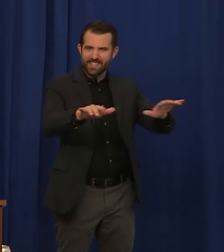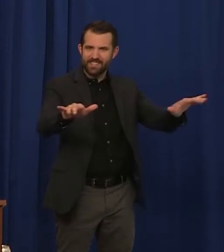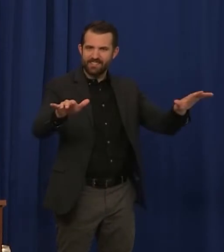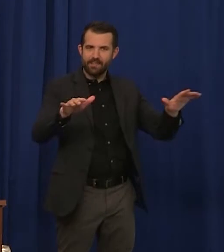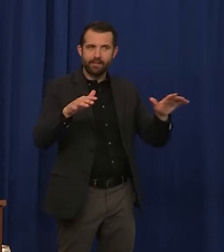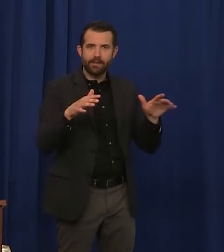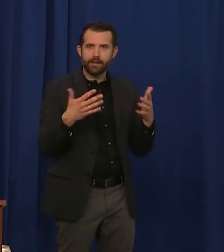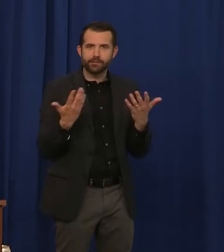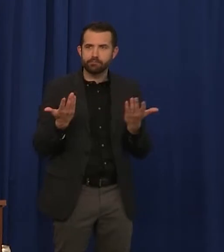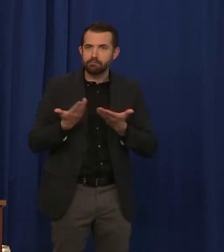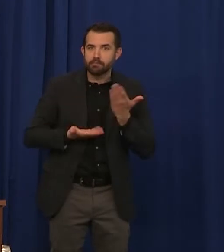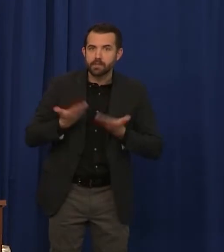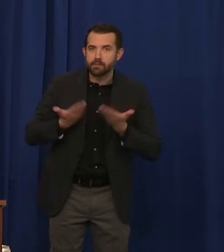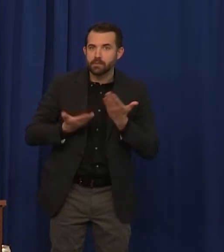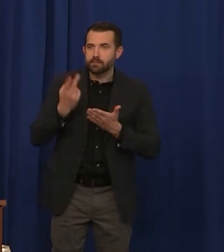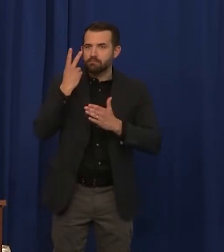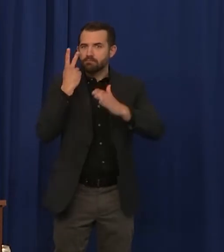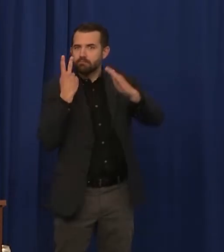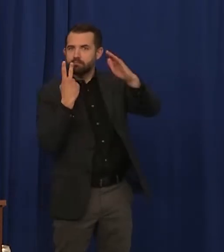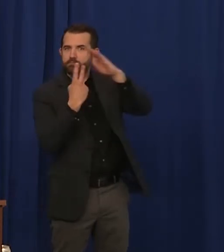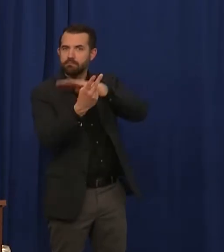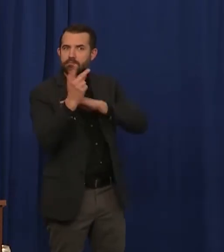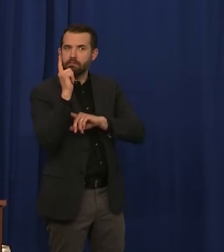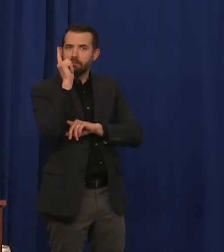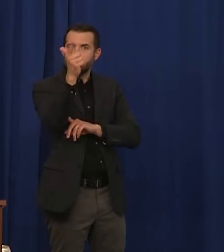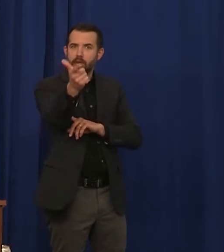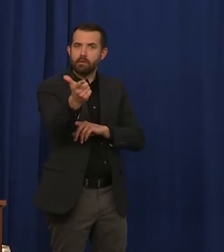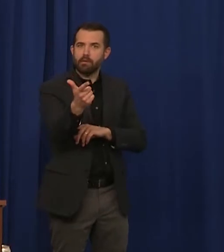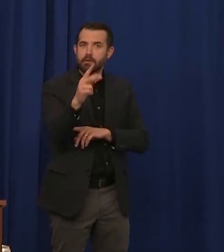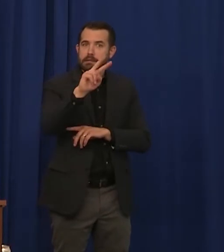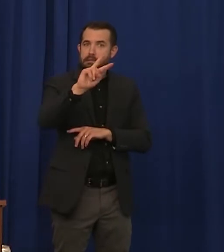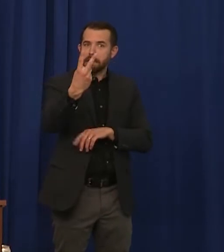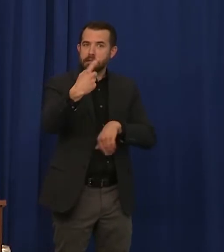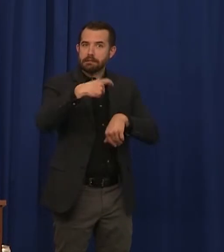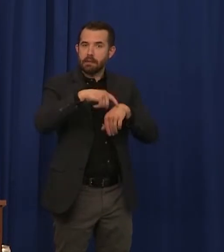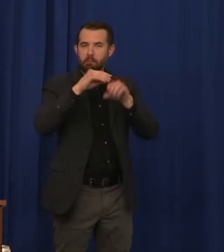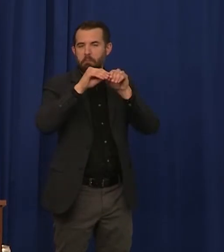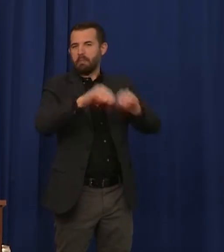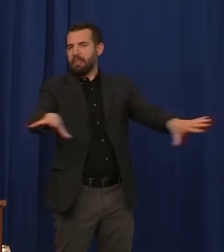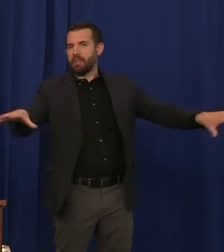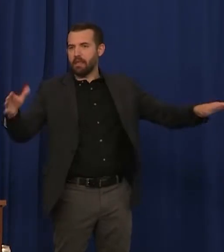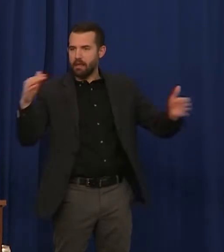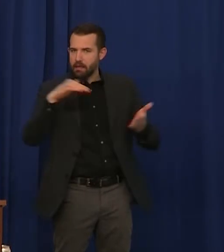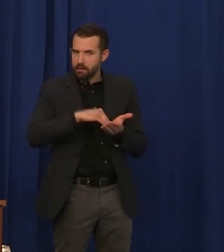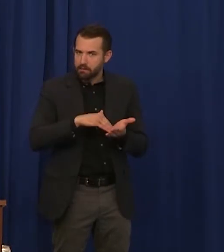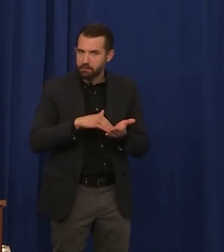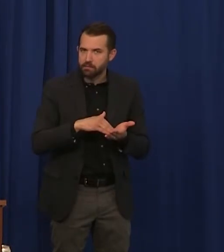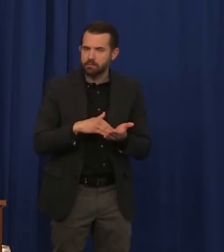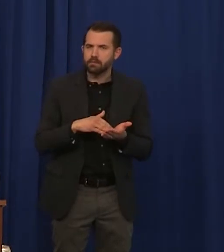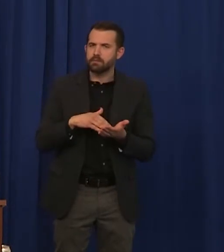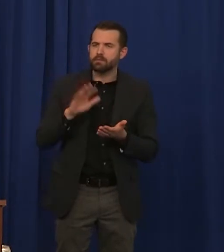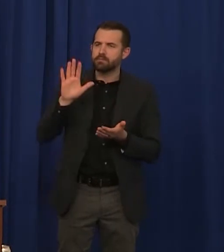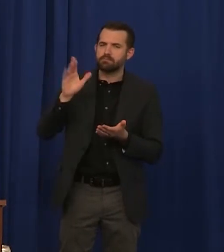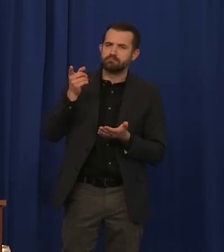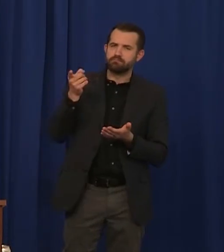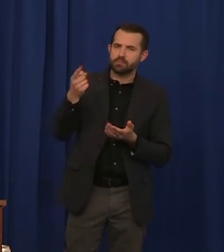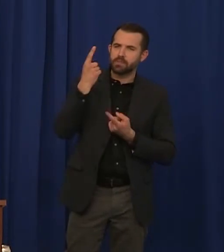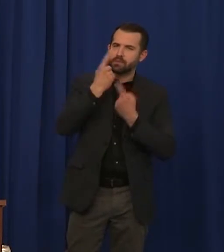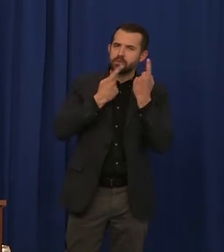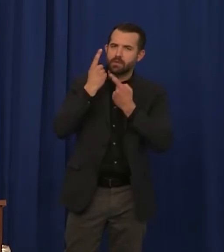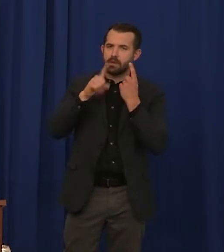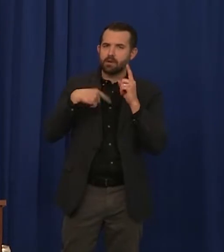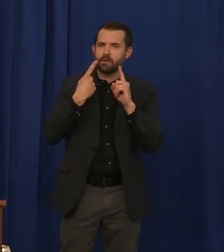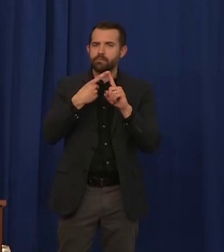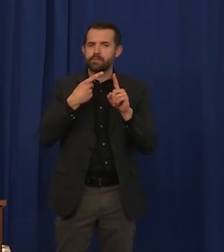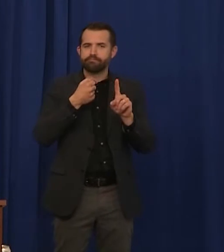variable? An unknown there? Is that what you said? An unknown variable. Unknown variable. Okay, an unknown there. I thought you said